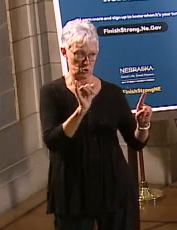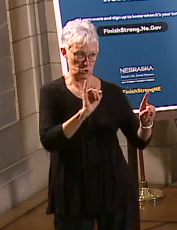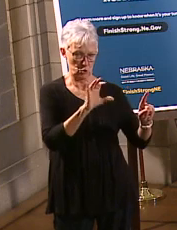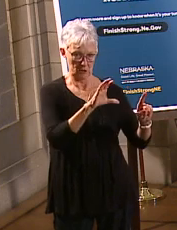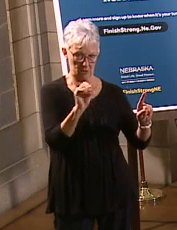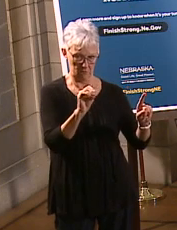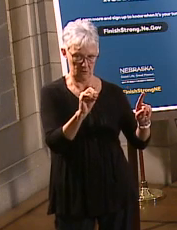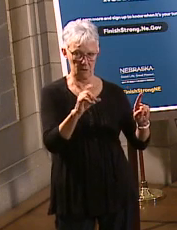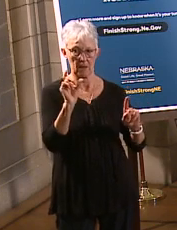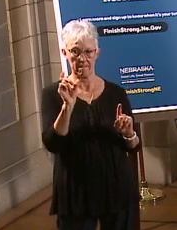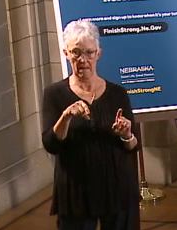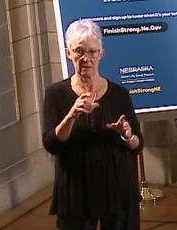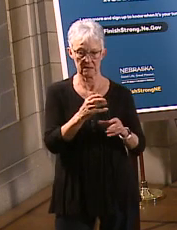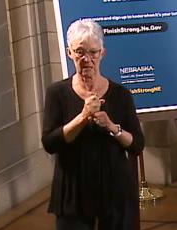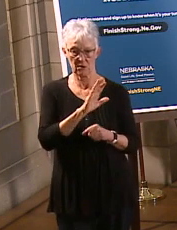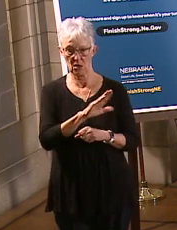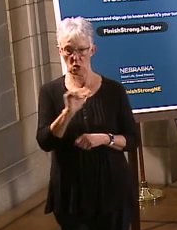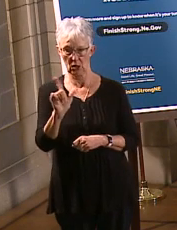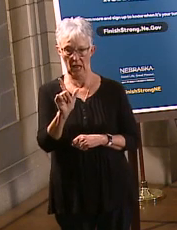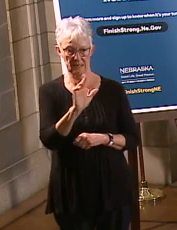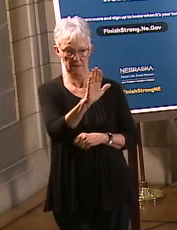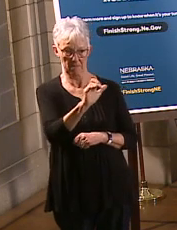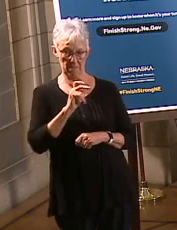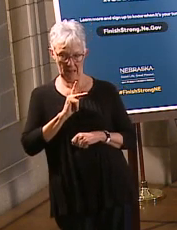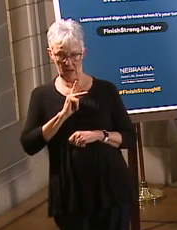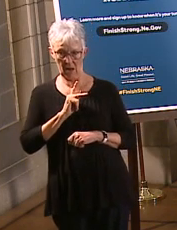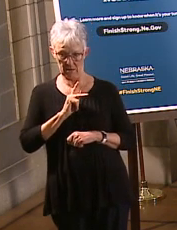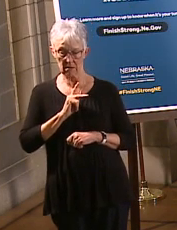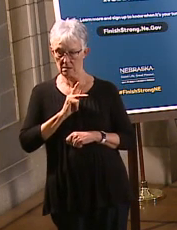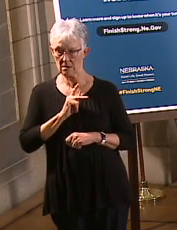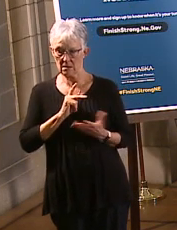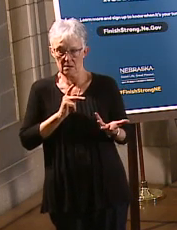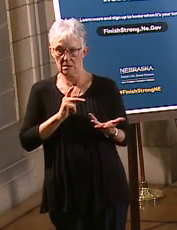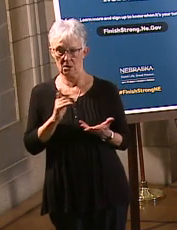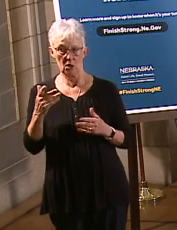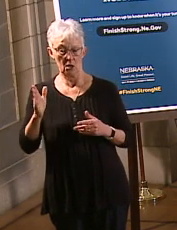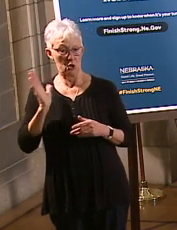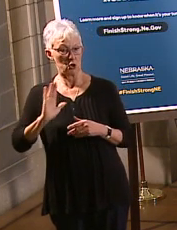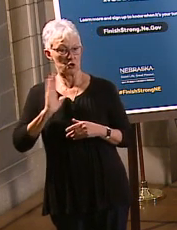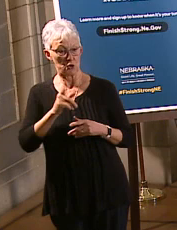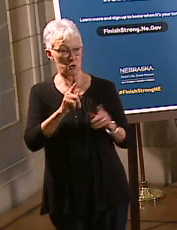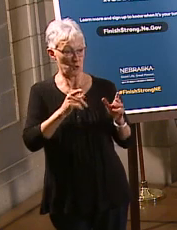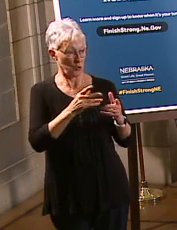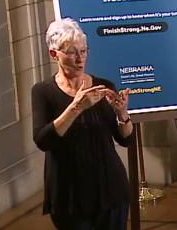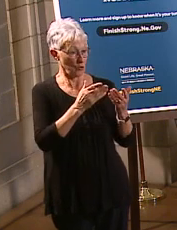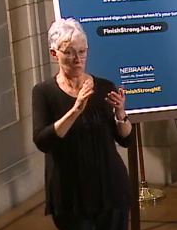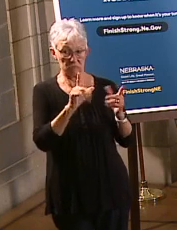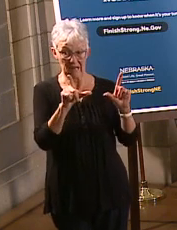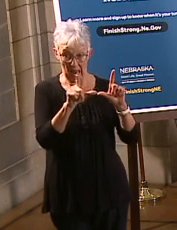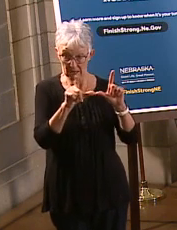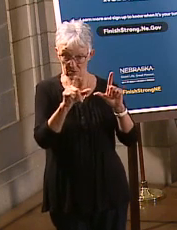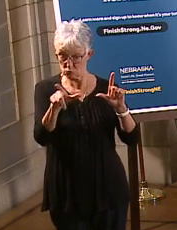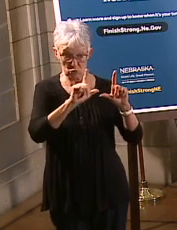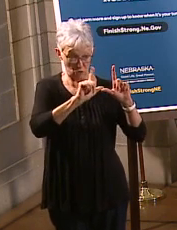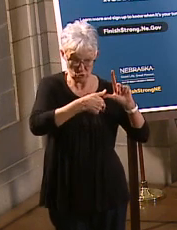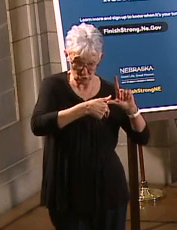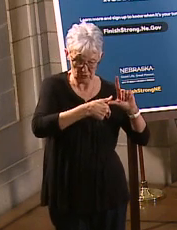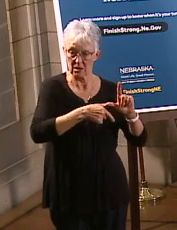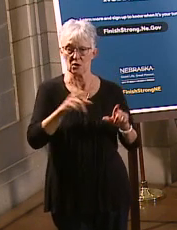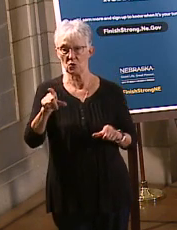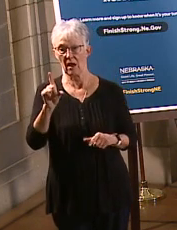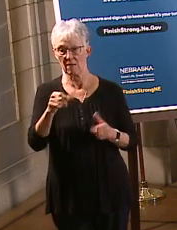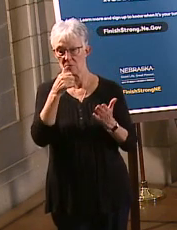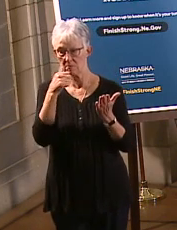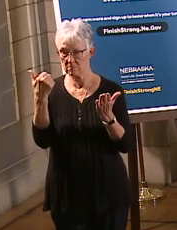to get their license reinstated. Previously, the participating companies sent the documents through the U.S. mail, oftentimes